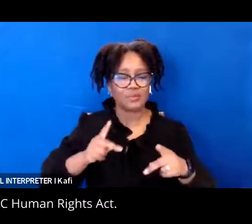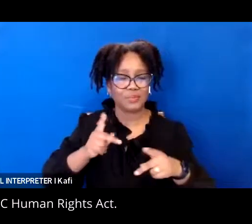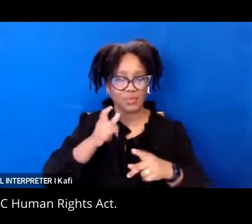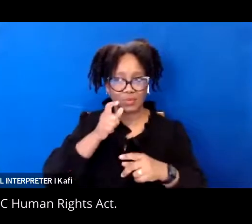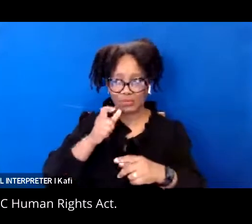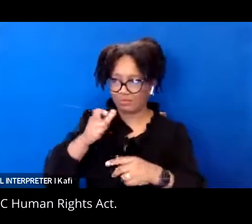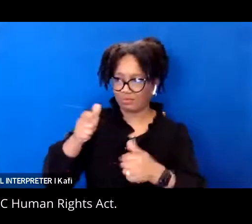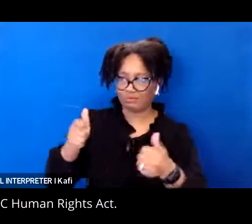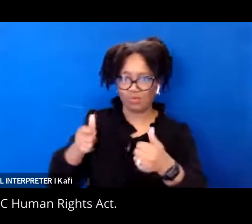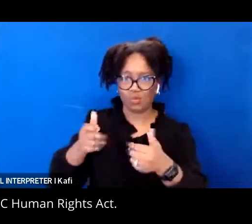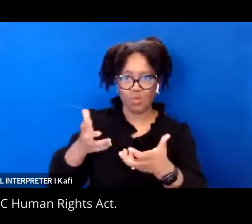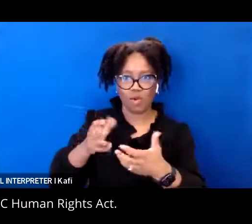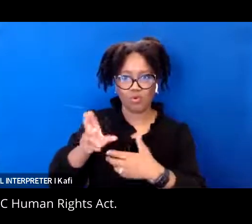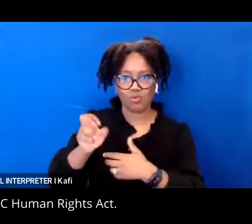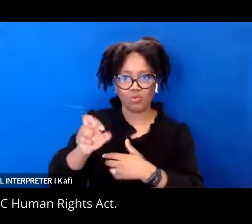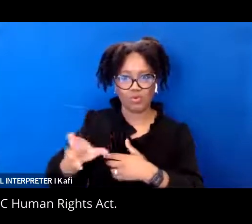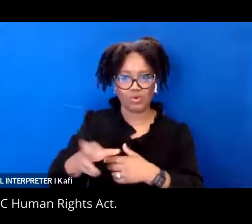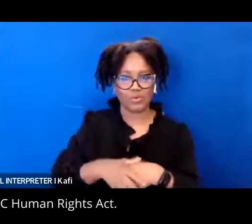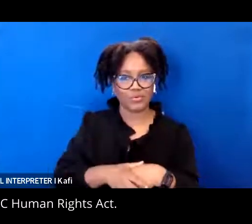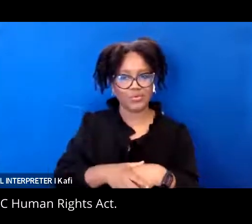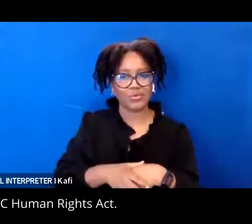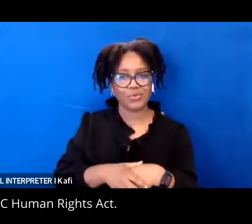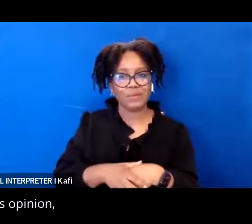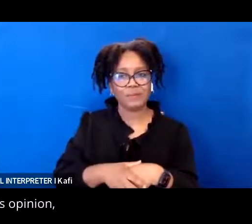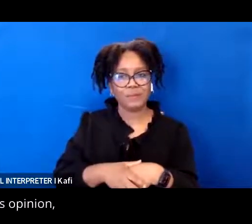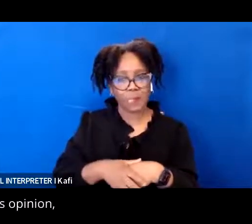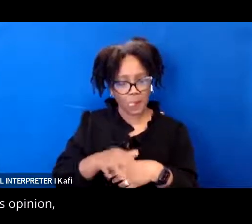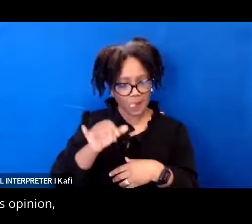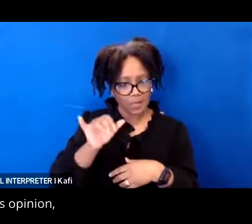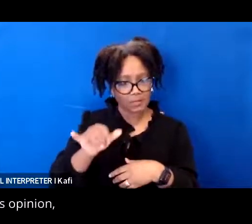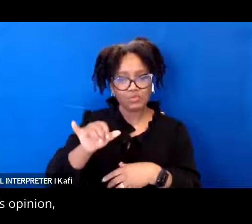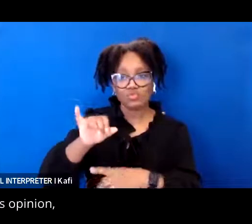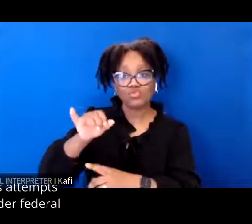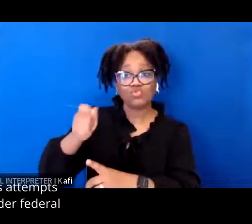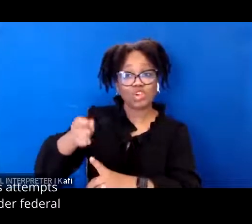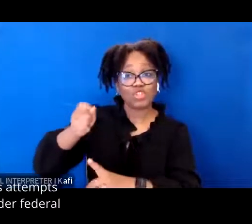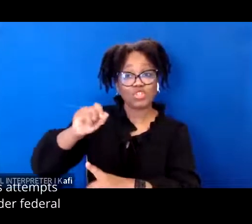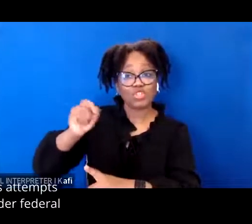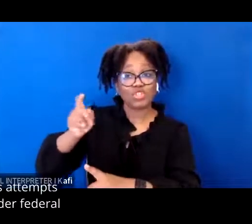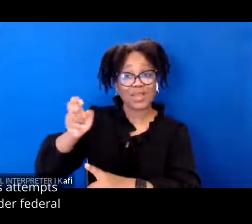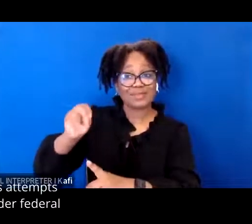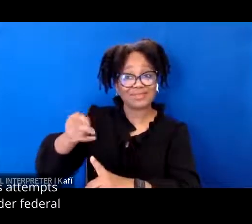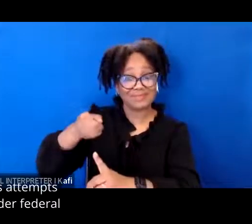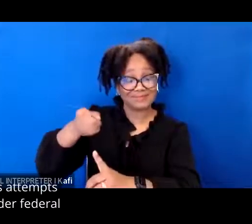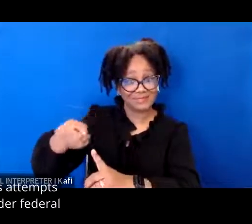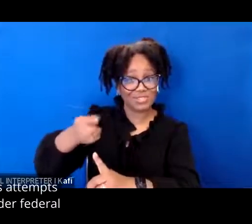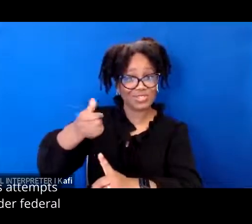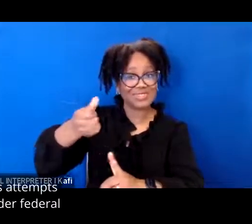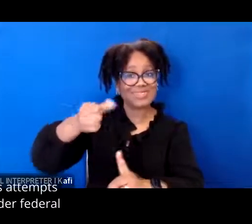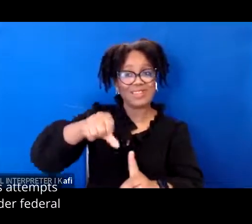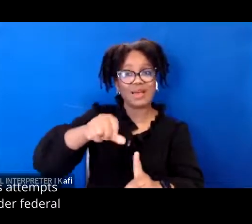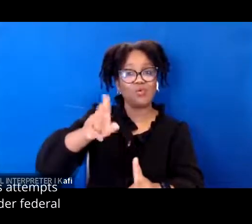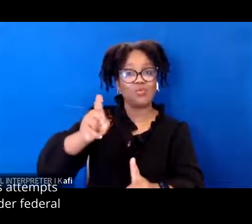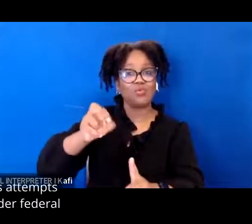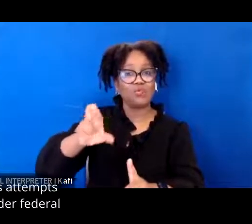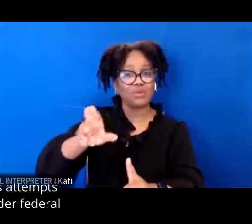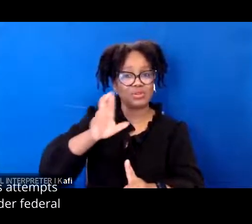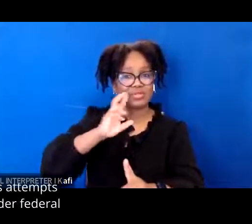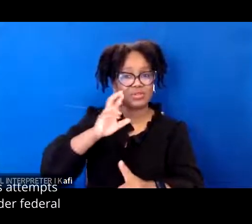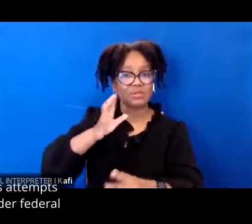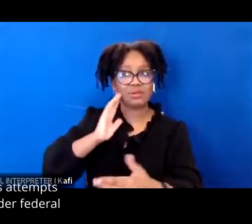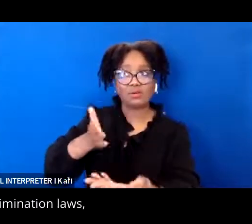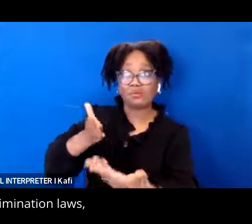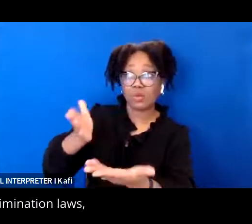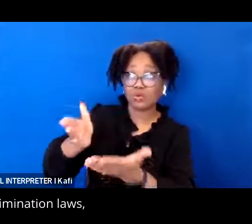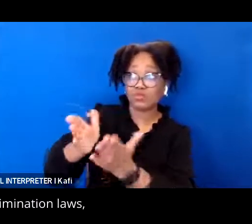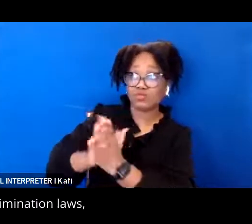under the ada and the dc human rights act judge jackson's opinion rejected uber's attempts to evade its obligations under